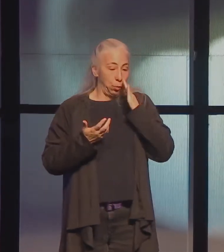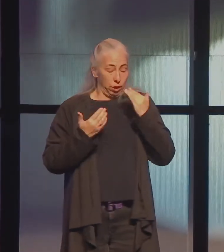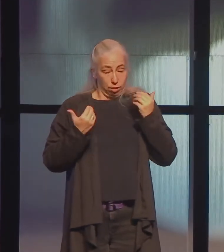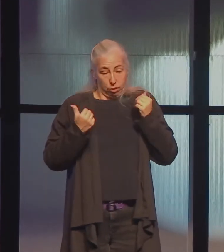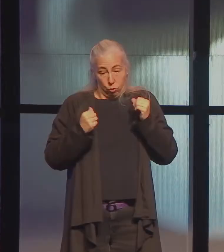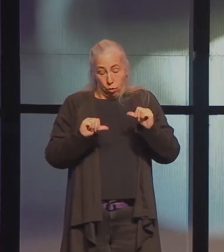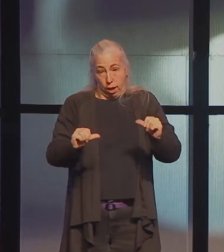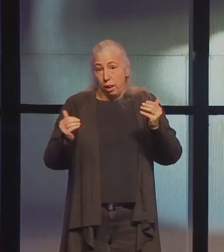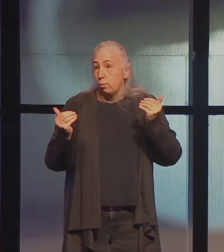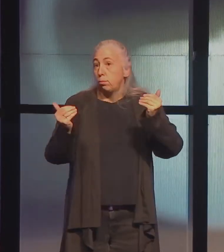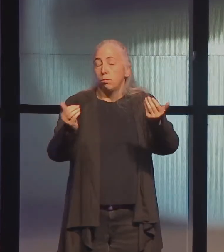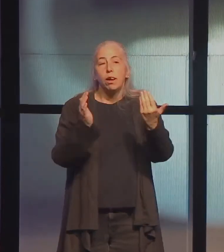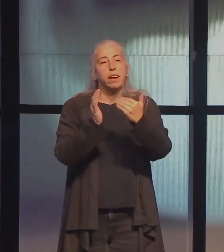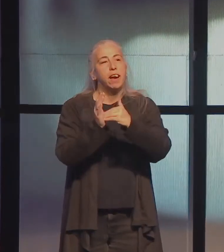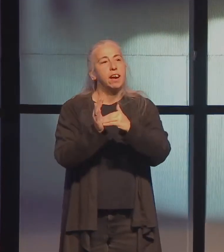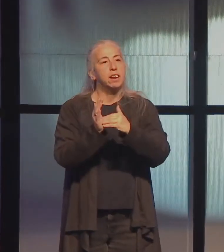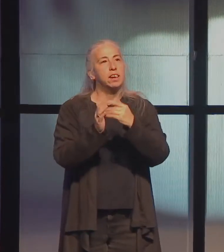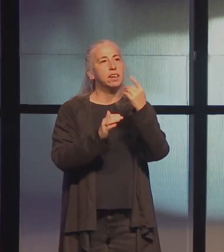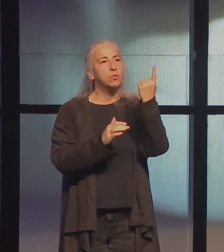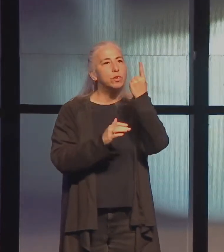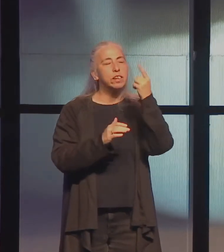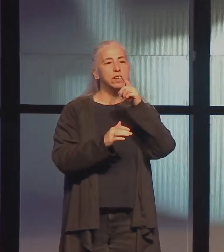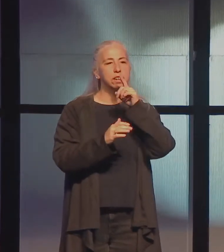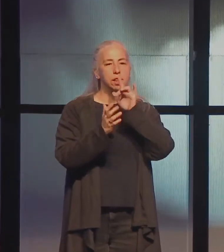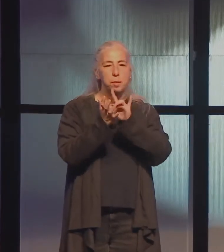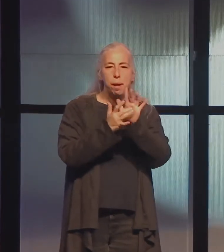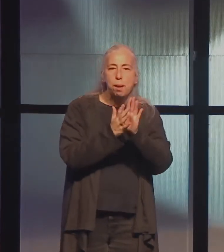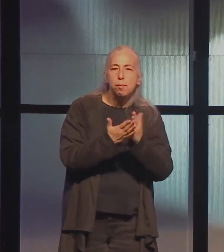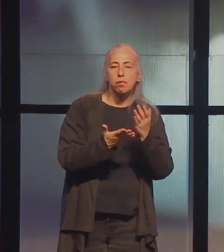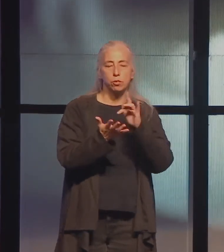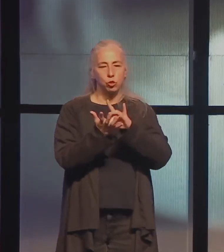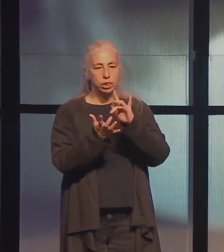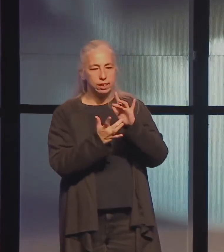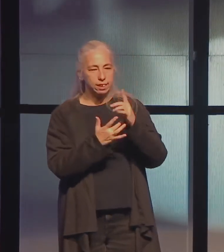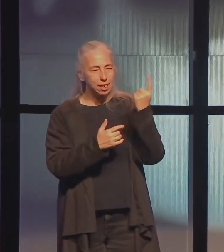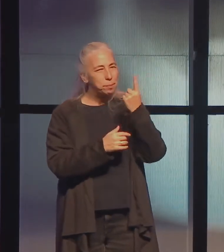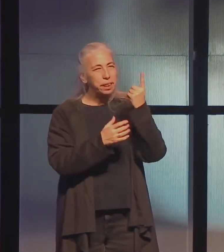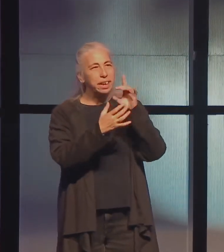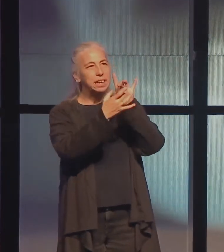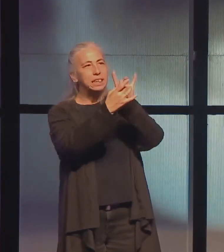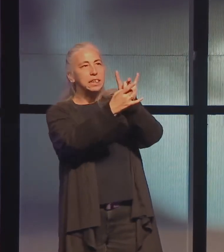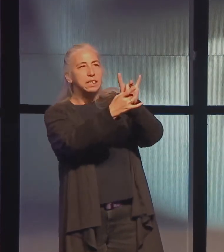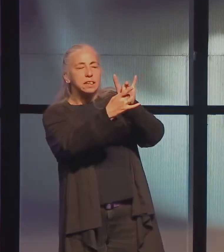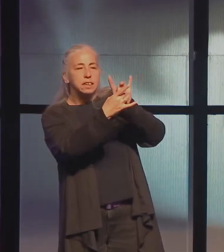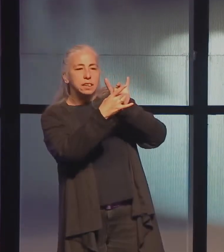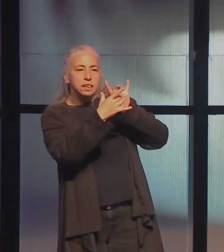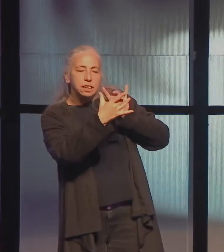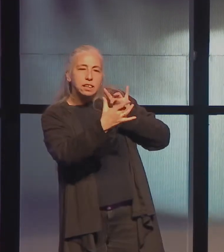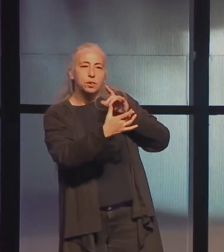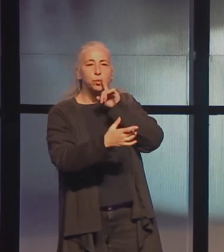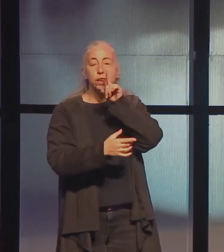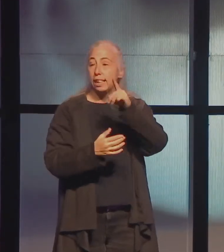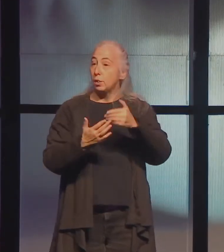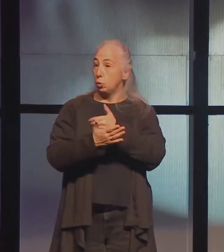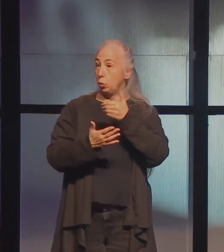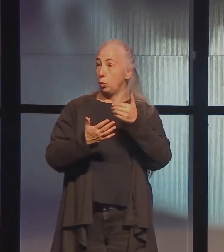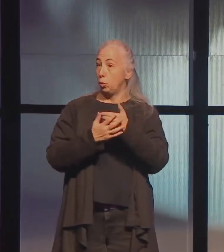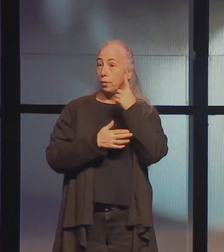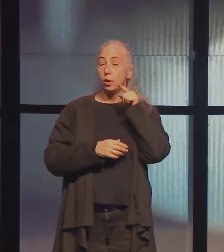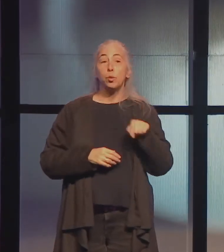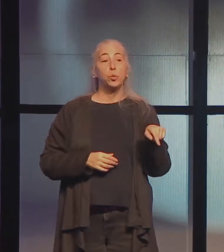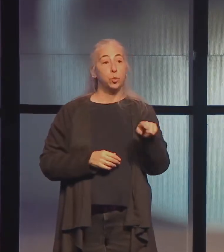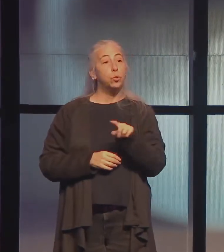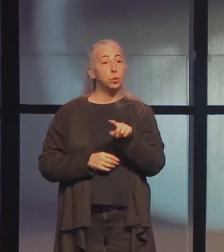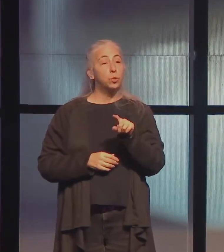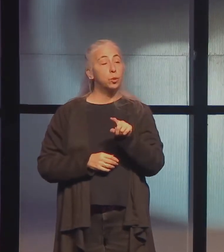there's something about Jesus, there's something about the Bible, there's something about all of this, and so you're kind of new in this peacemaking path. Well, I got